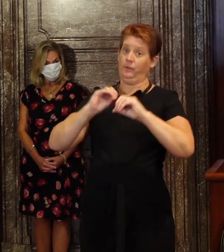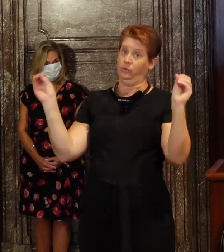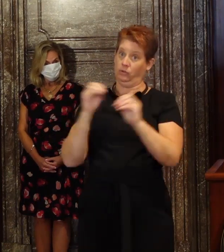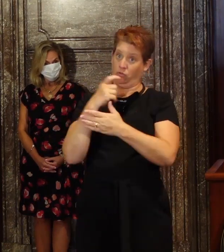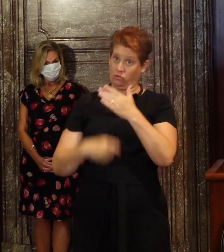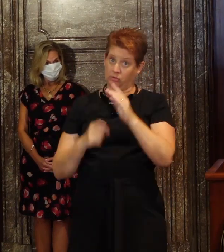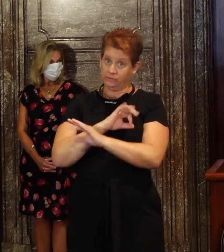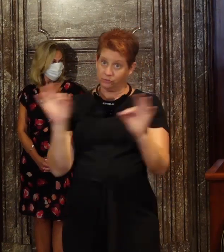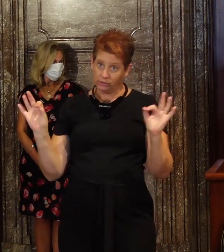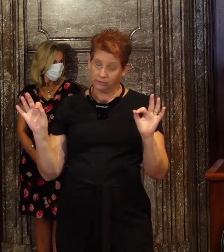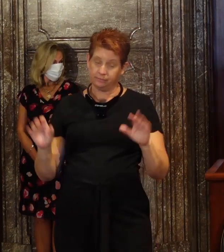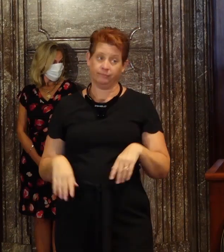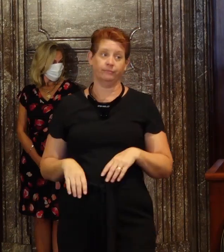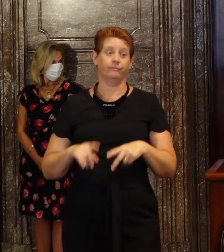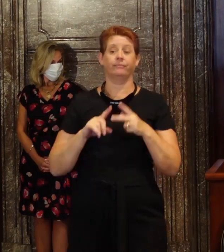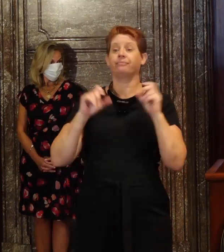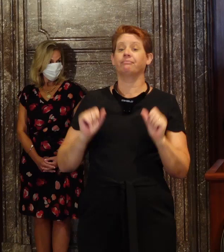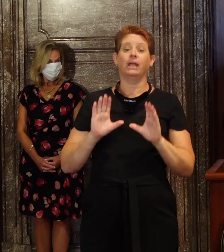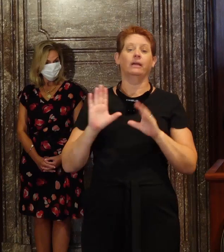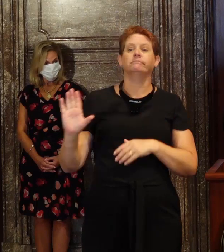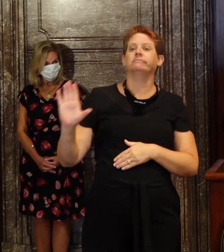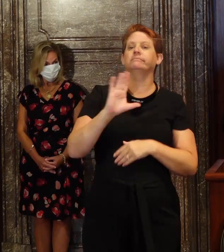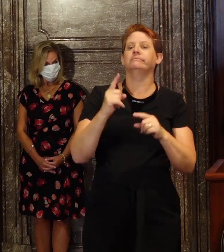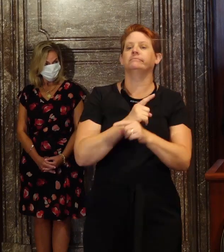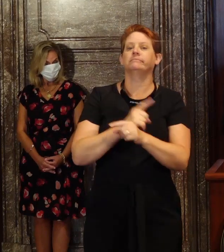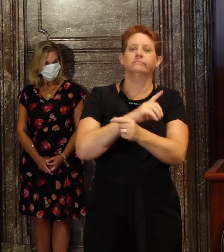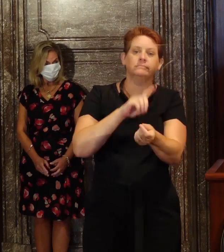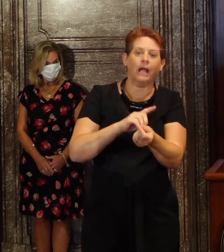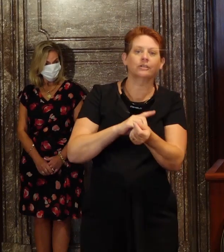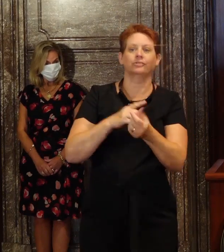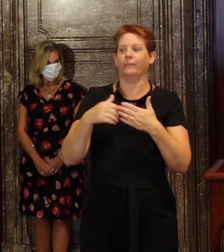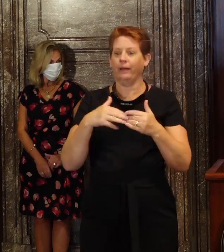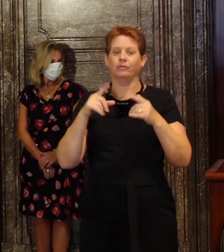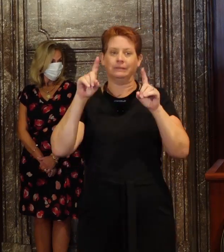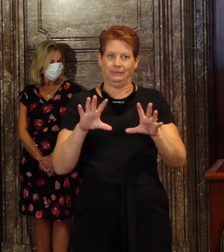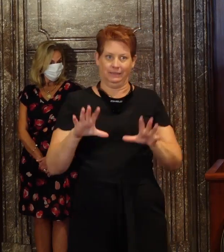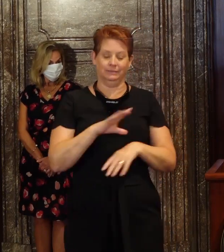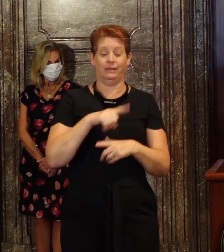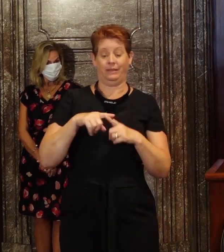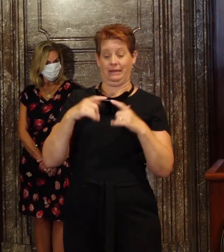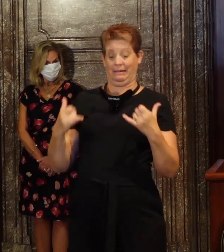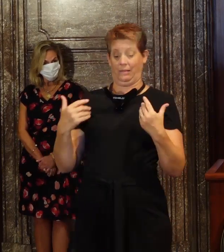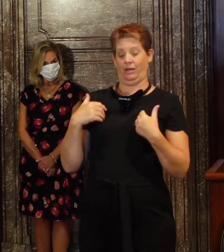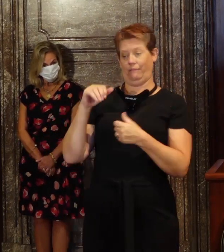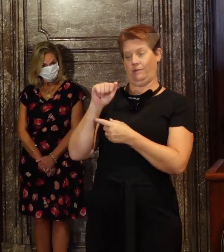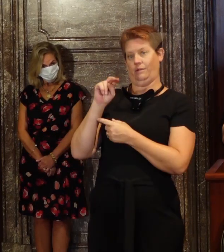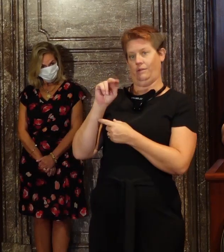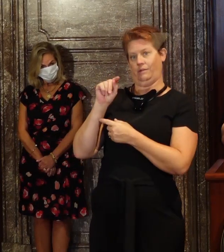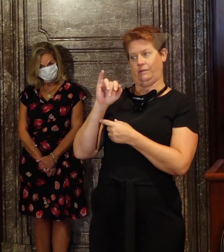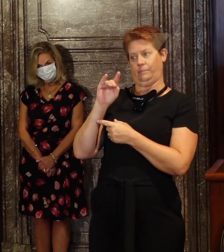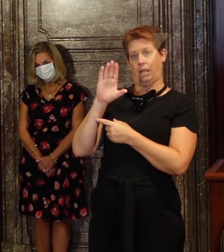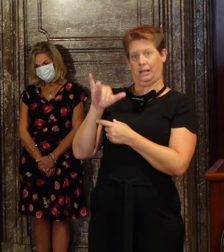cost. They could go to a healthcare provider. In addition, there's the antibody test that they could do if